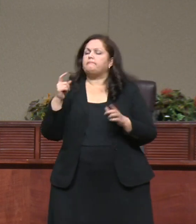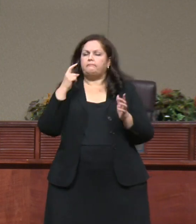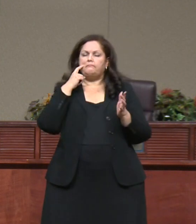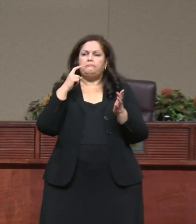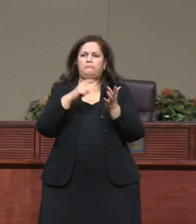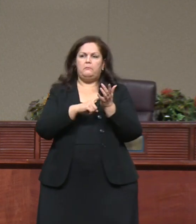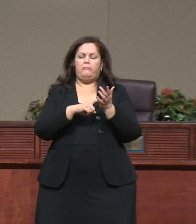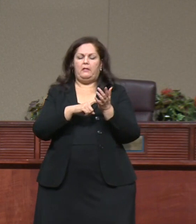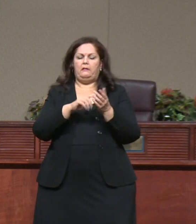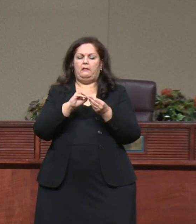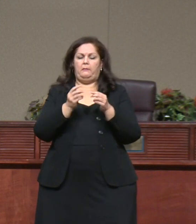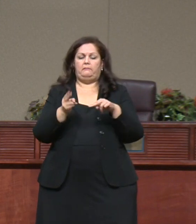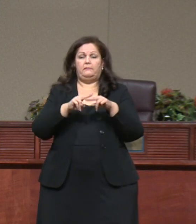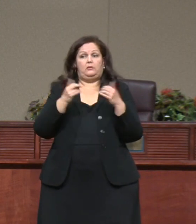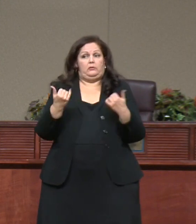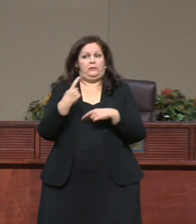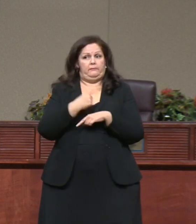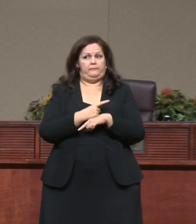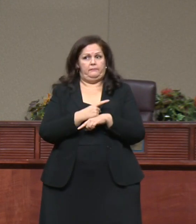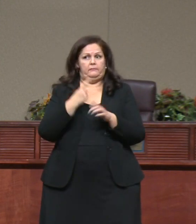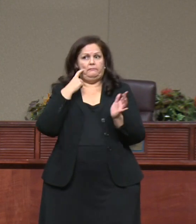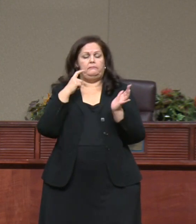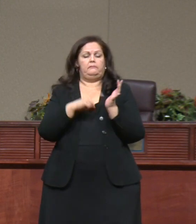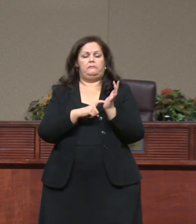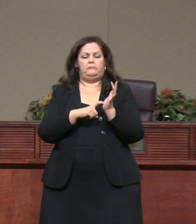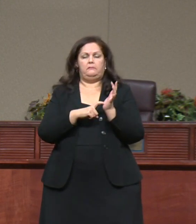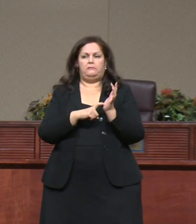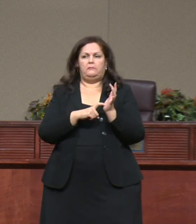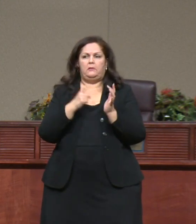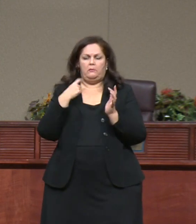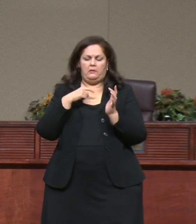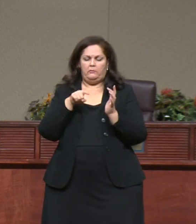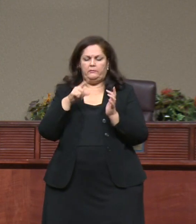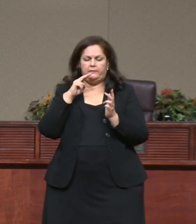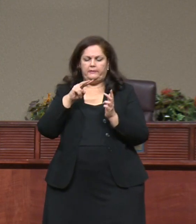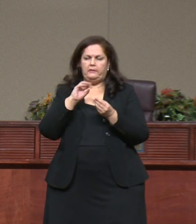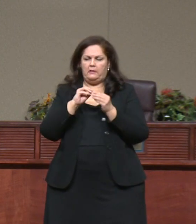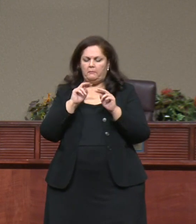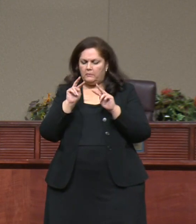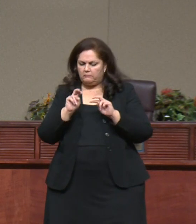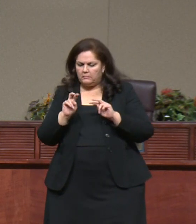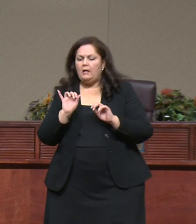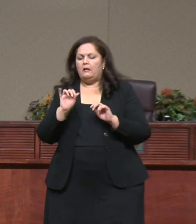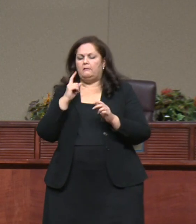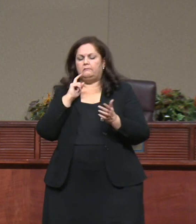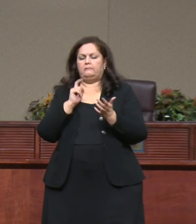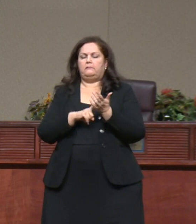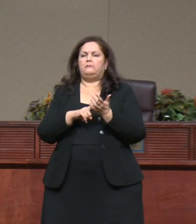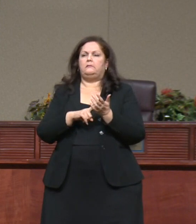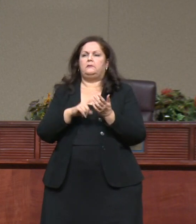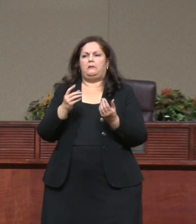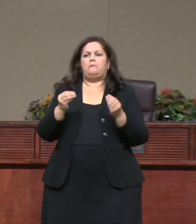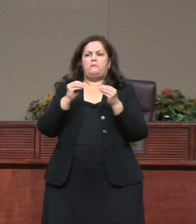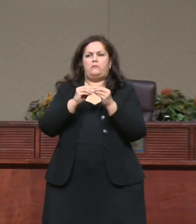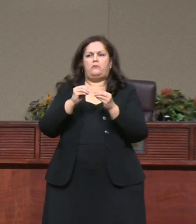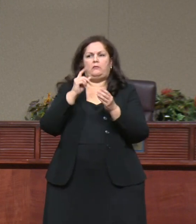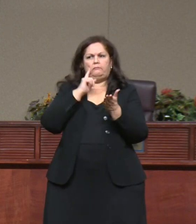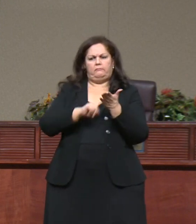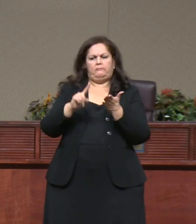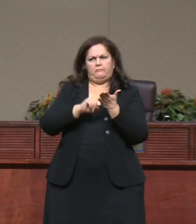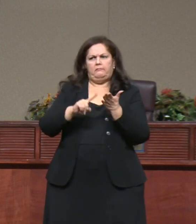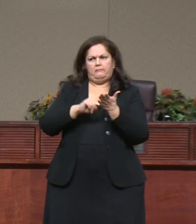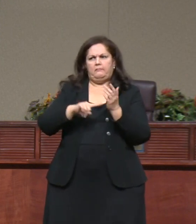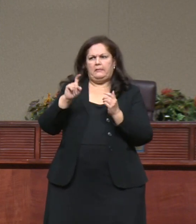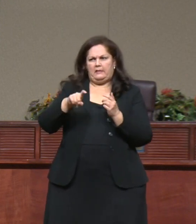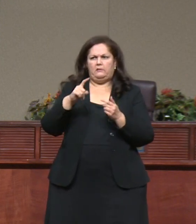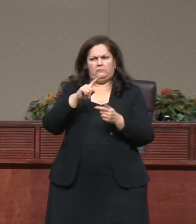increase today when we were analyzing the data. So more analytics have to happen to be precise of